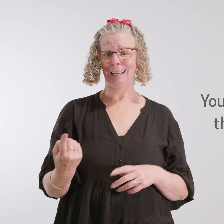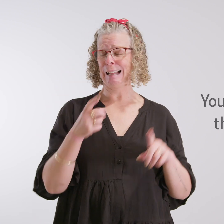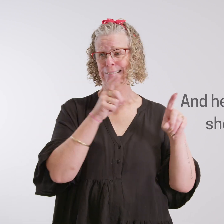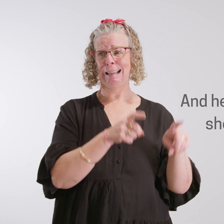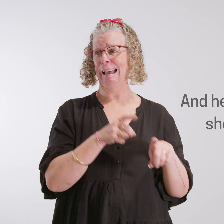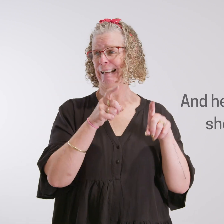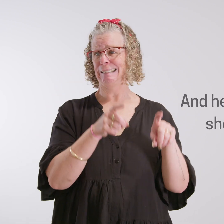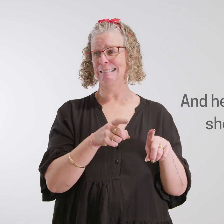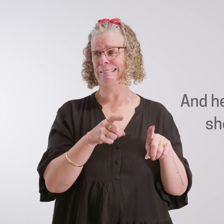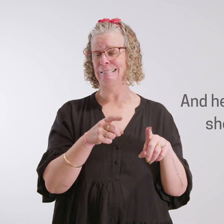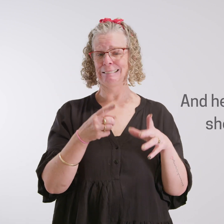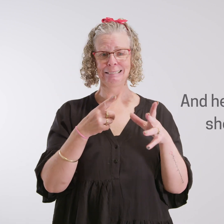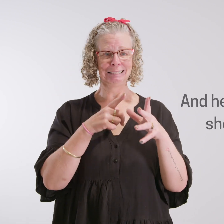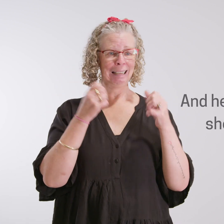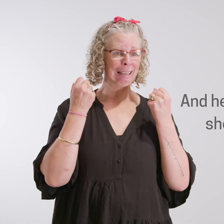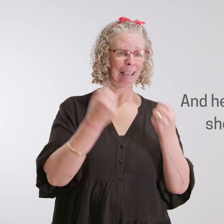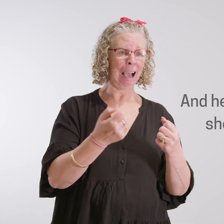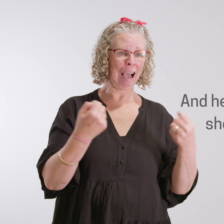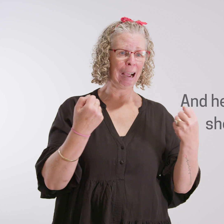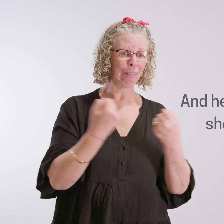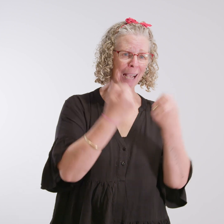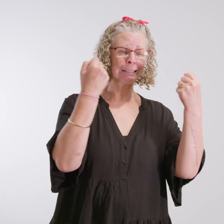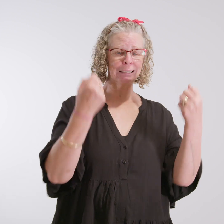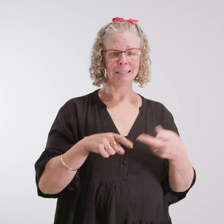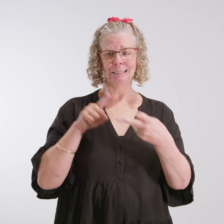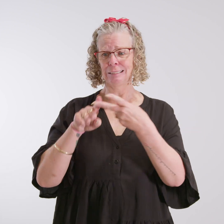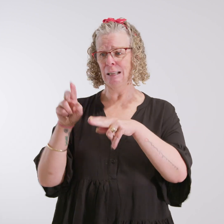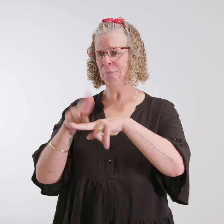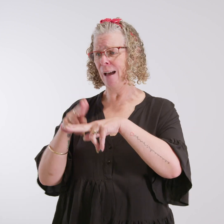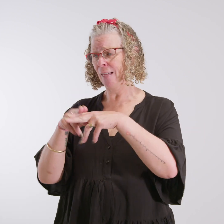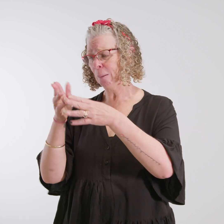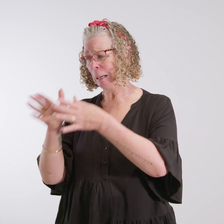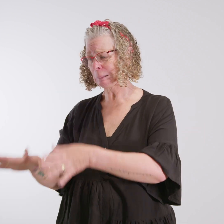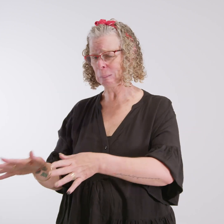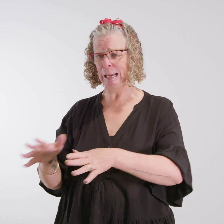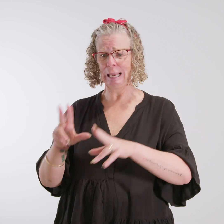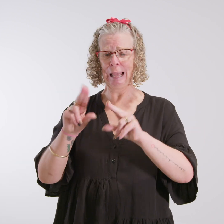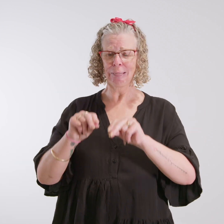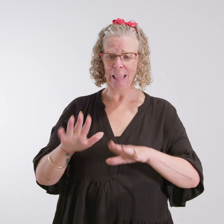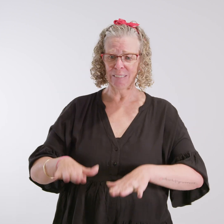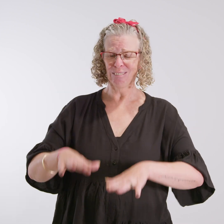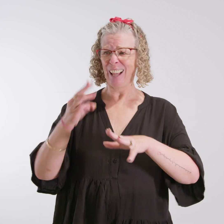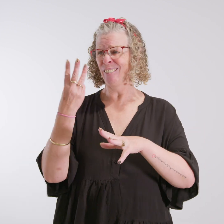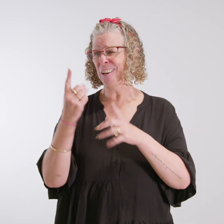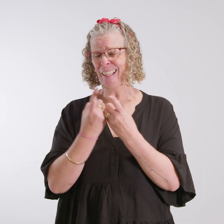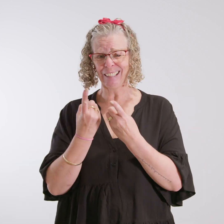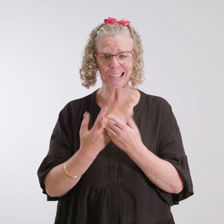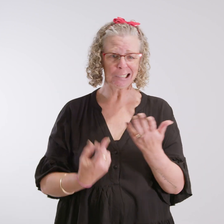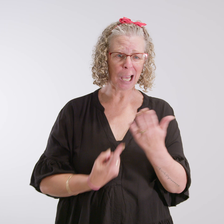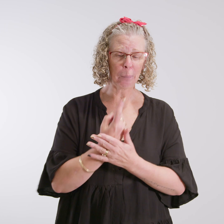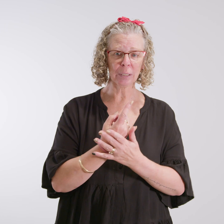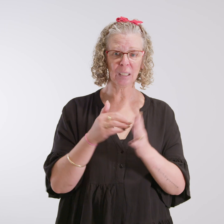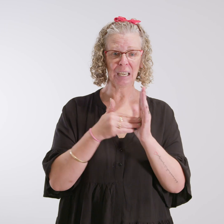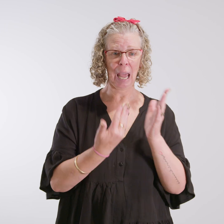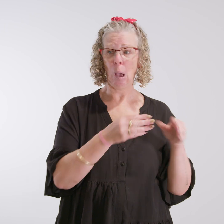much, and he'd had a car accident, she'd lost her father, then this flood happened. So she lives in the city now, and I haven't seen her